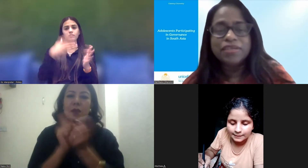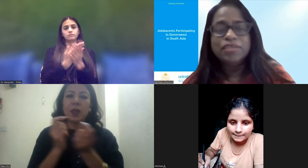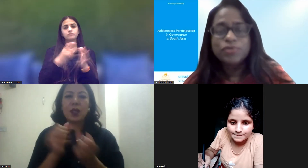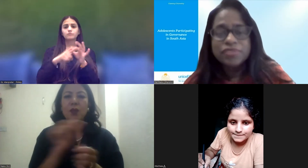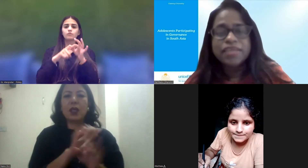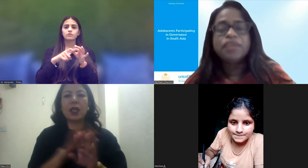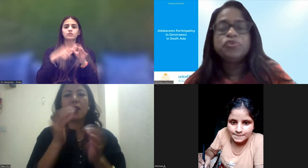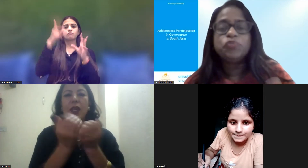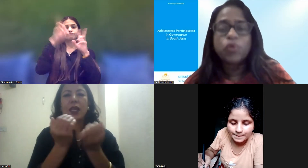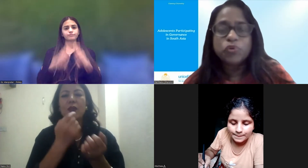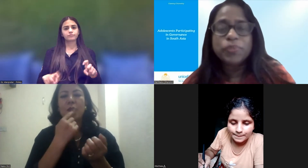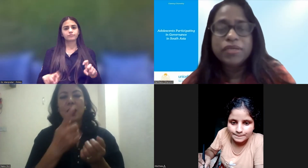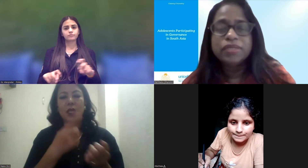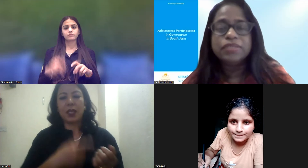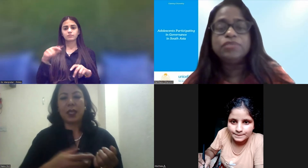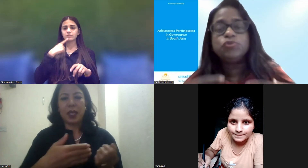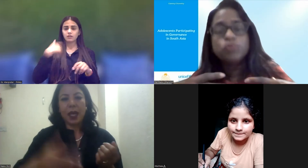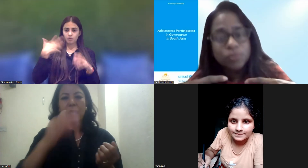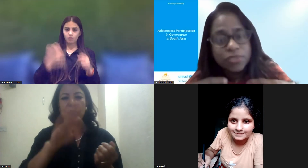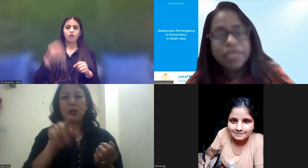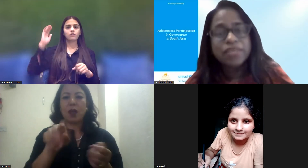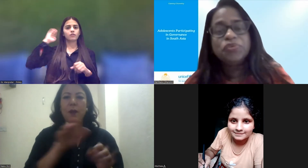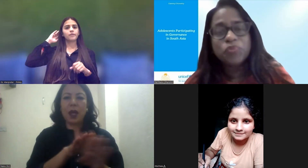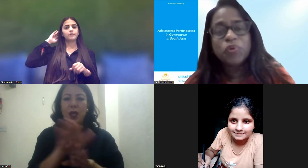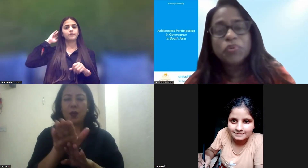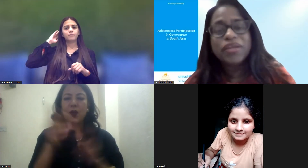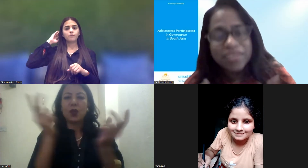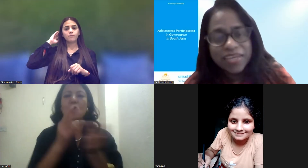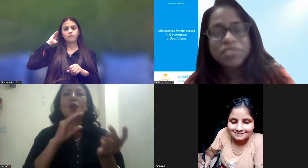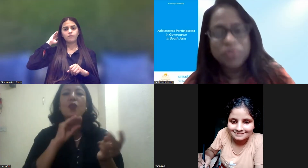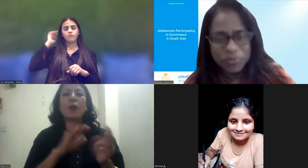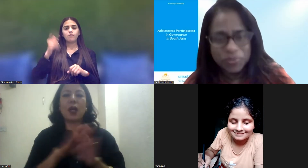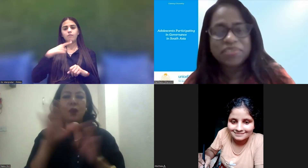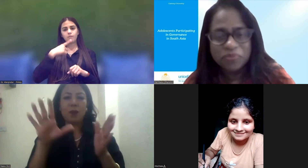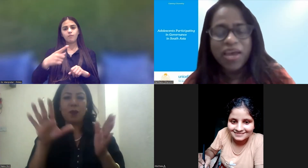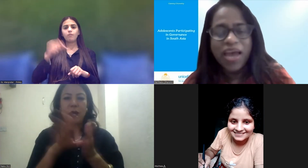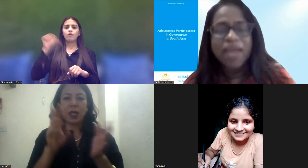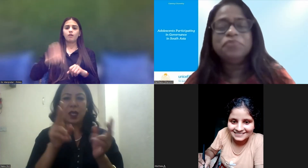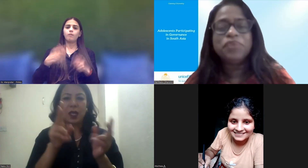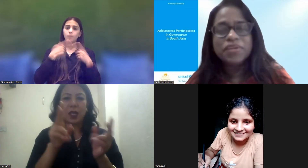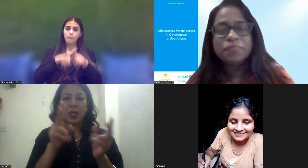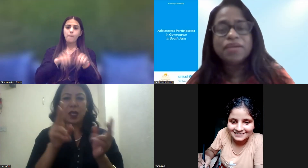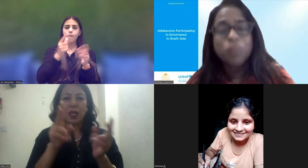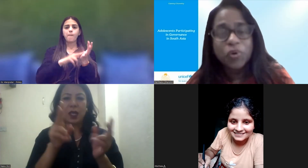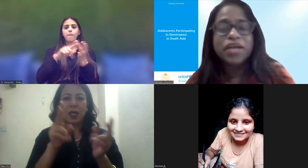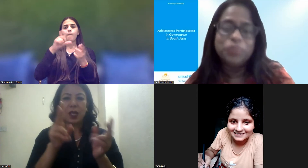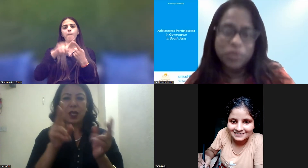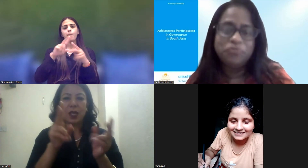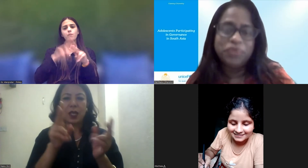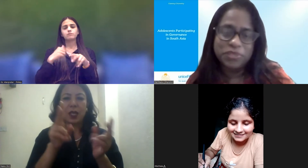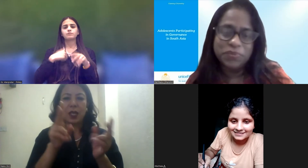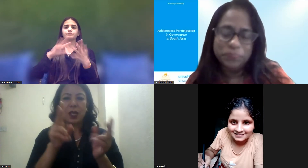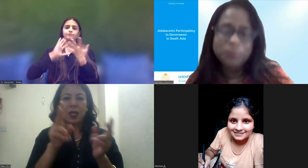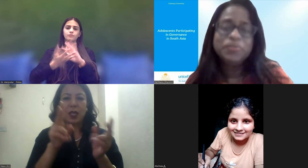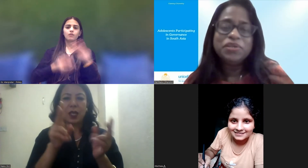queries, to say that you want to be heard, to say that you want to engage with UNICEF, and we will make more and more